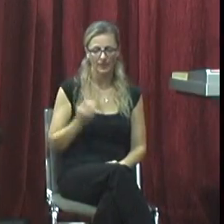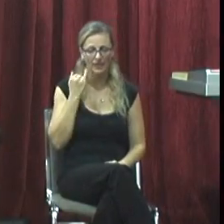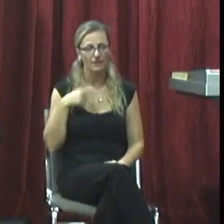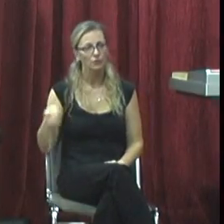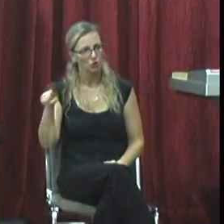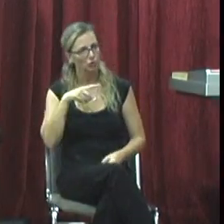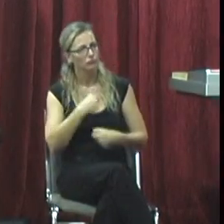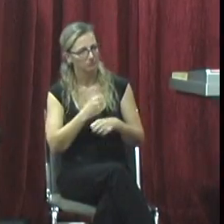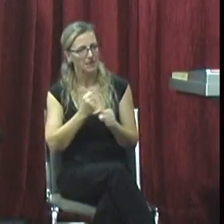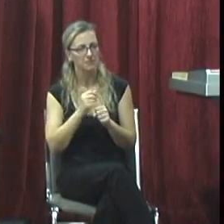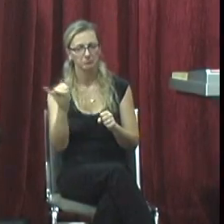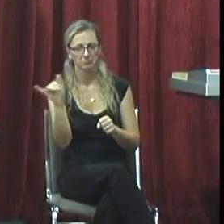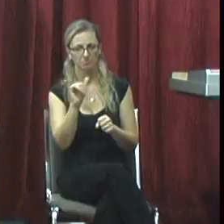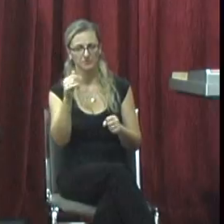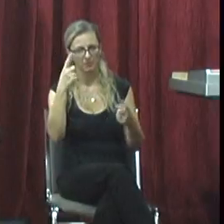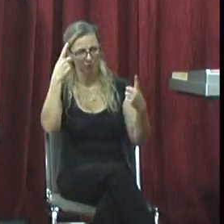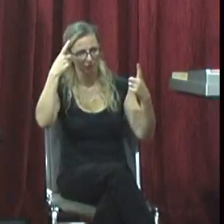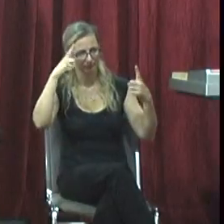commitment, perhaps as long ago,